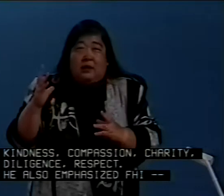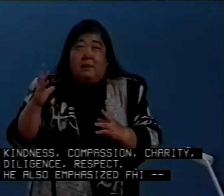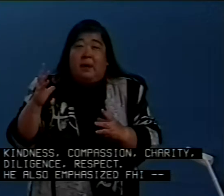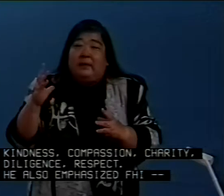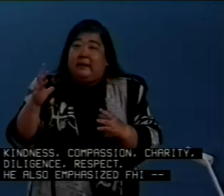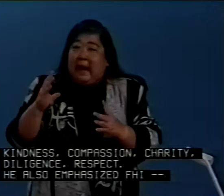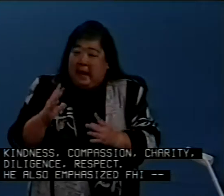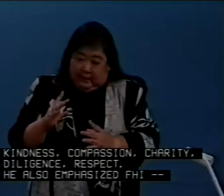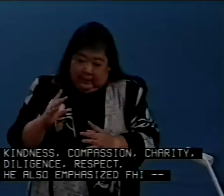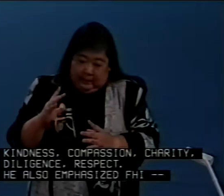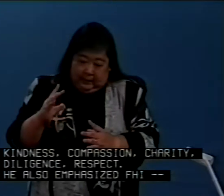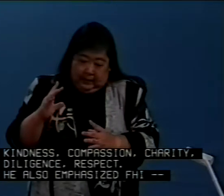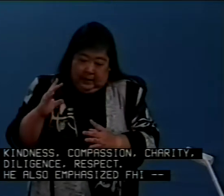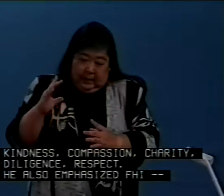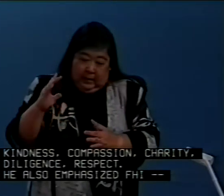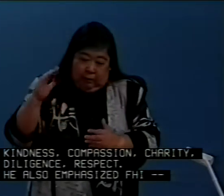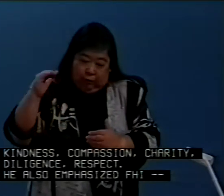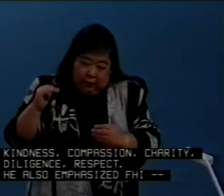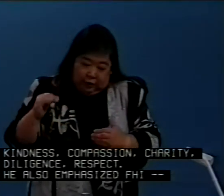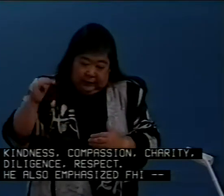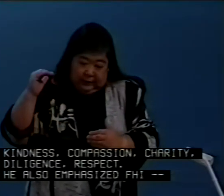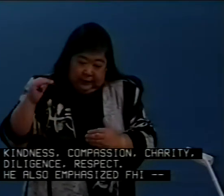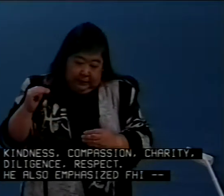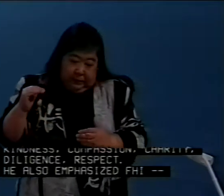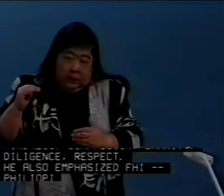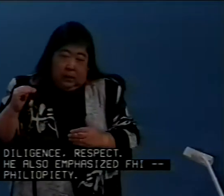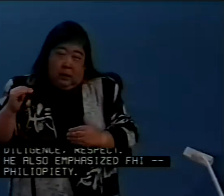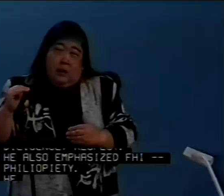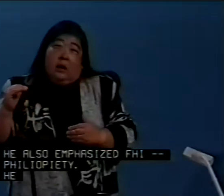about status and traditions.